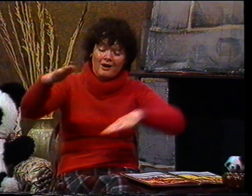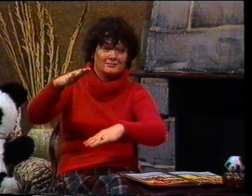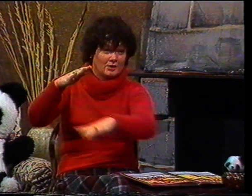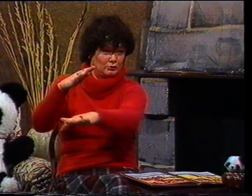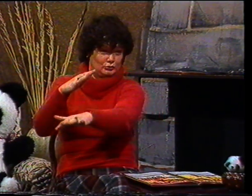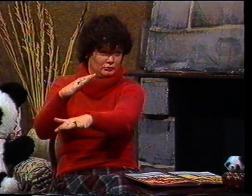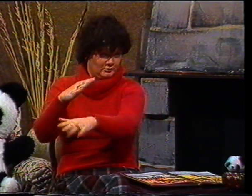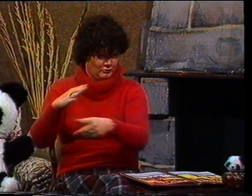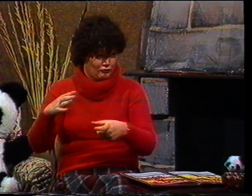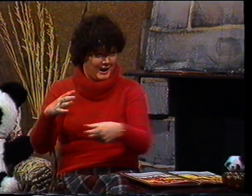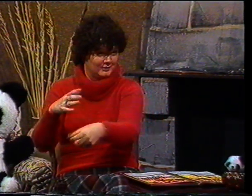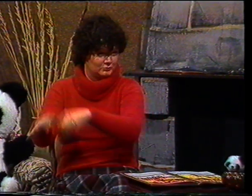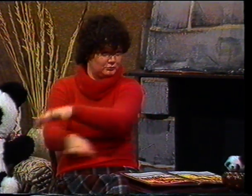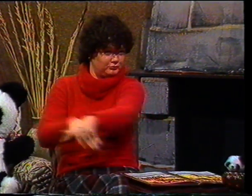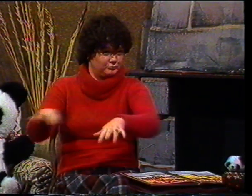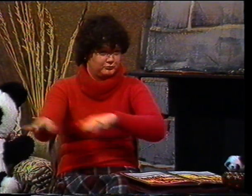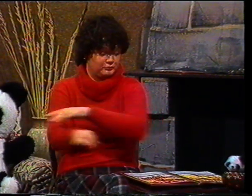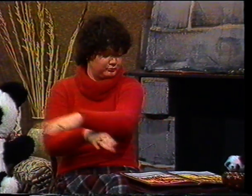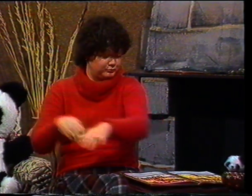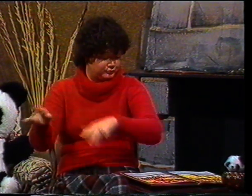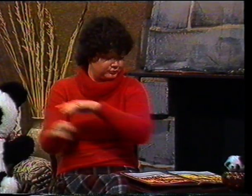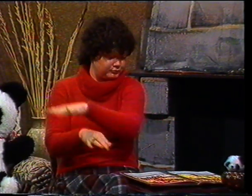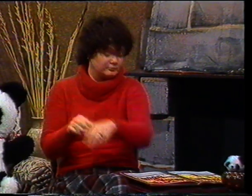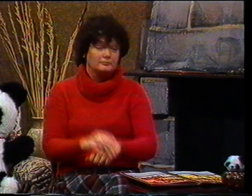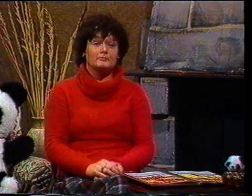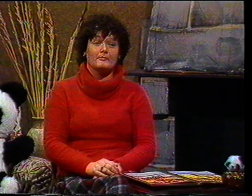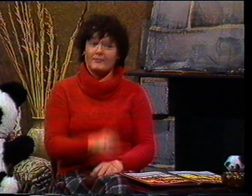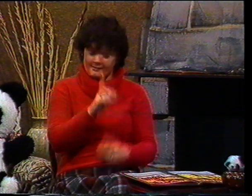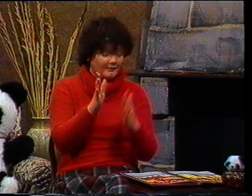But underneath the floorboards of the house, there were a lot of rats scurrying around.